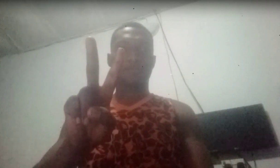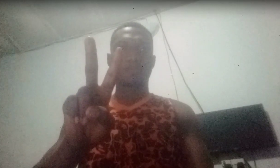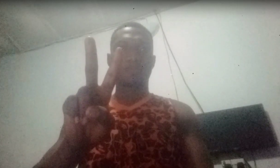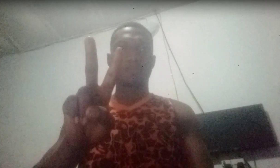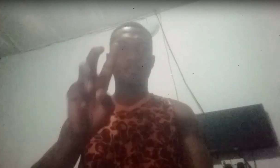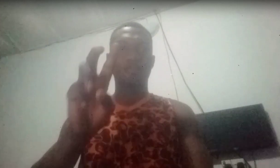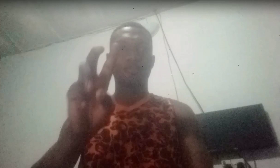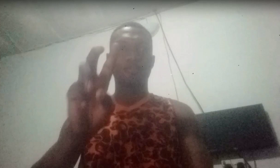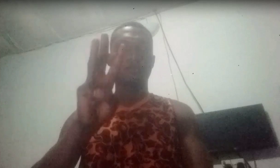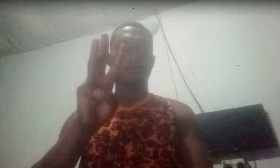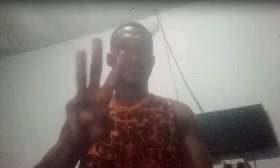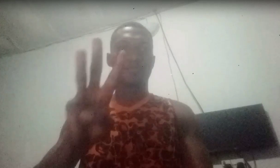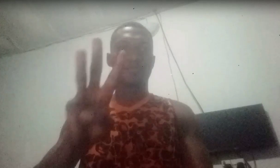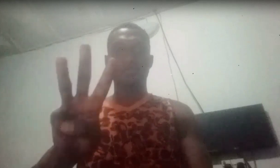X.